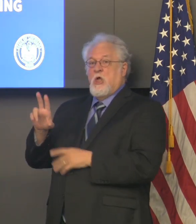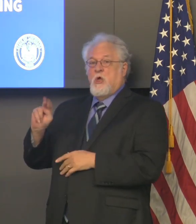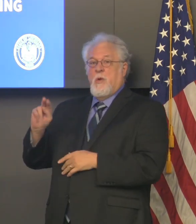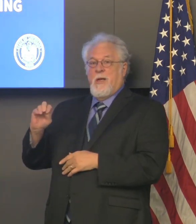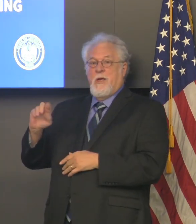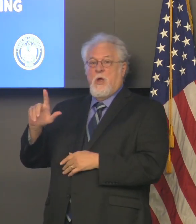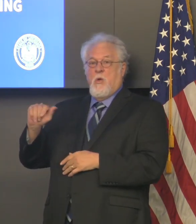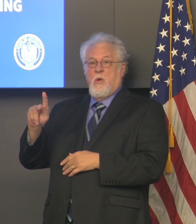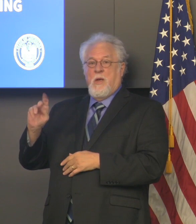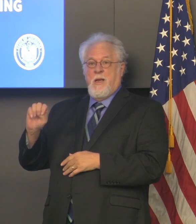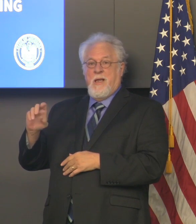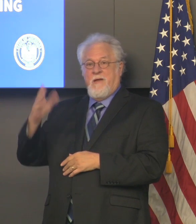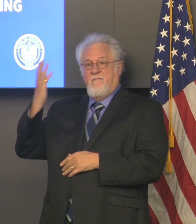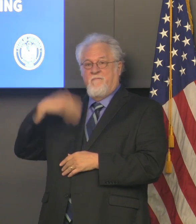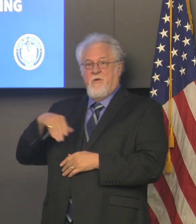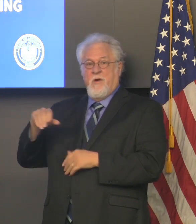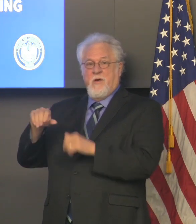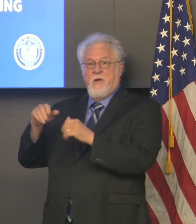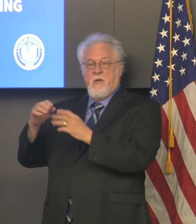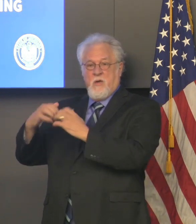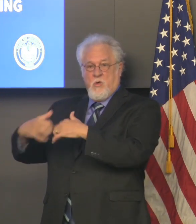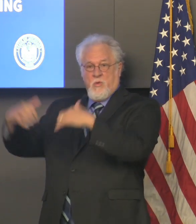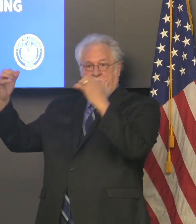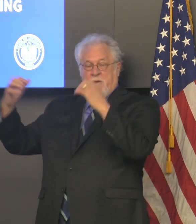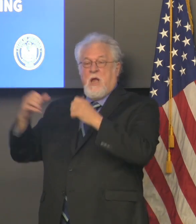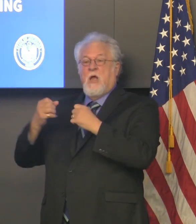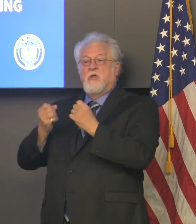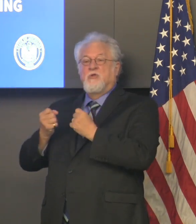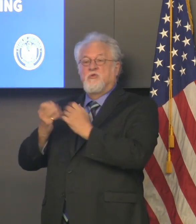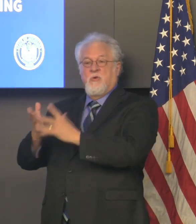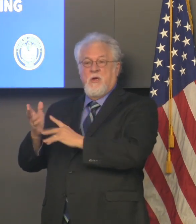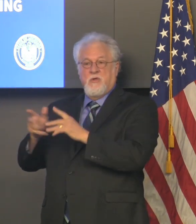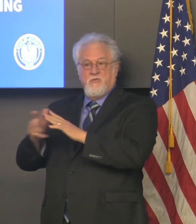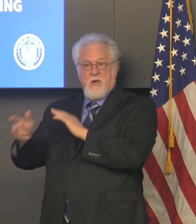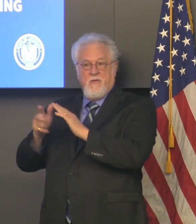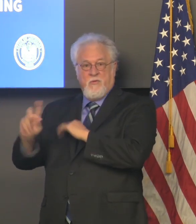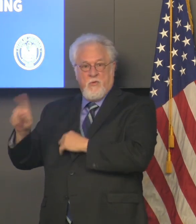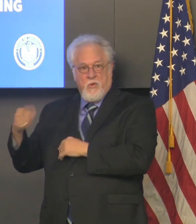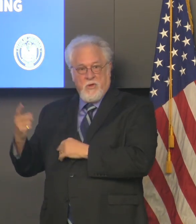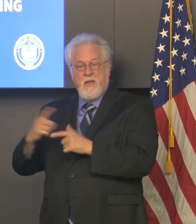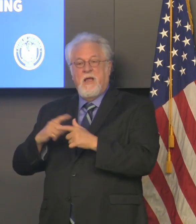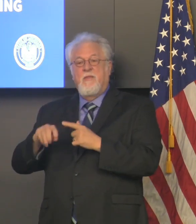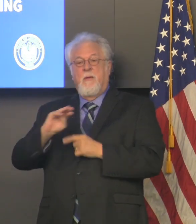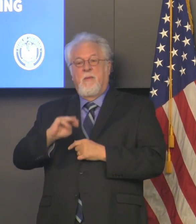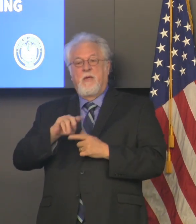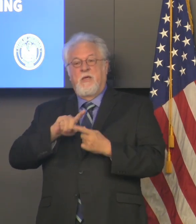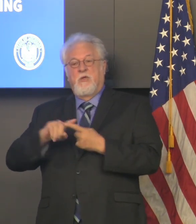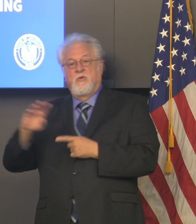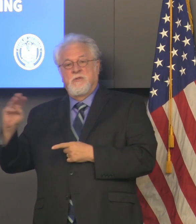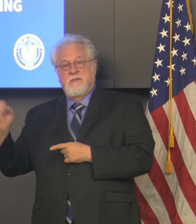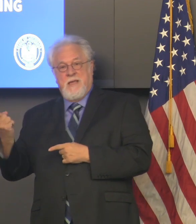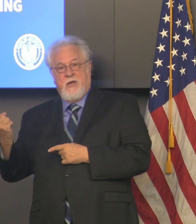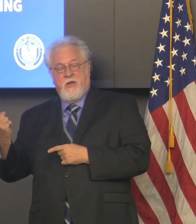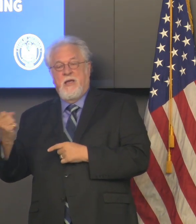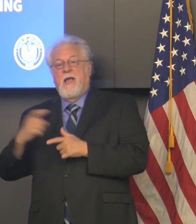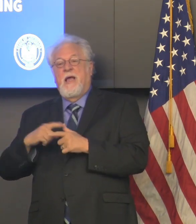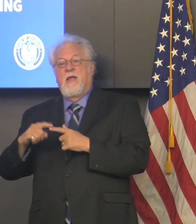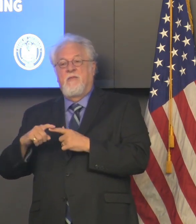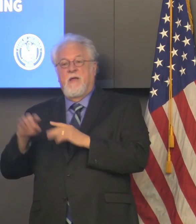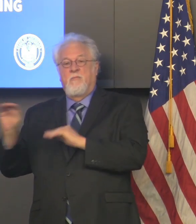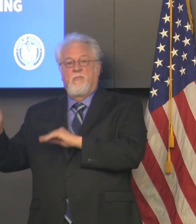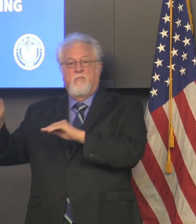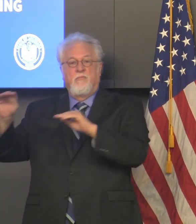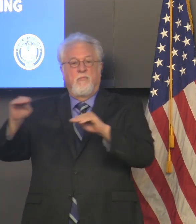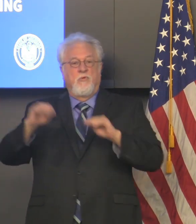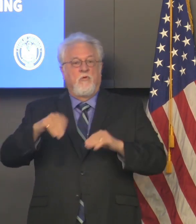Lakefront Arena and will be drive-through only. In the weeks to follow, the program will be available Monday through Saturday and will move to different